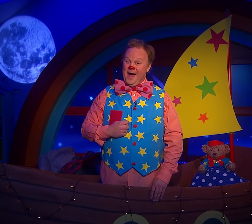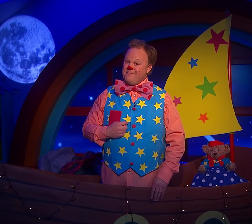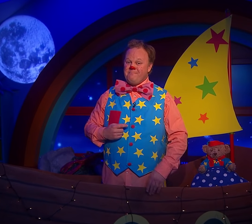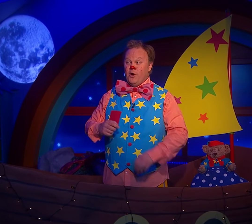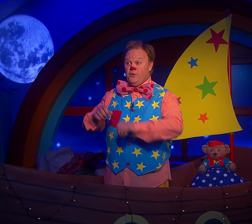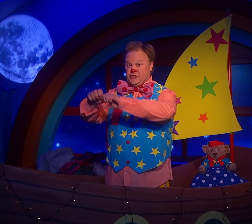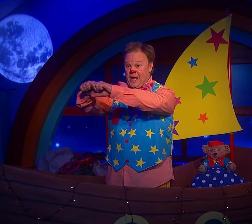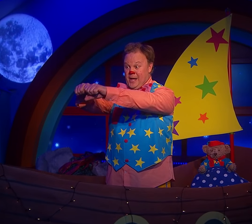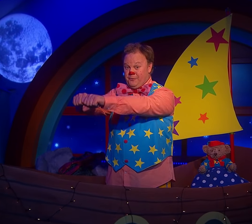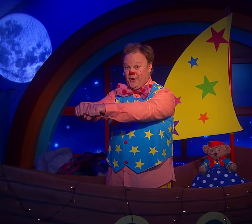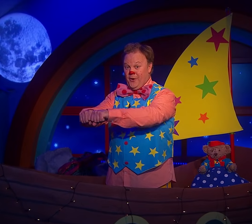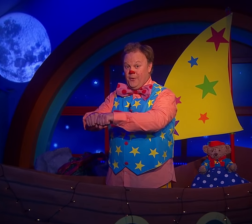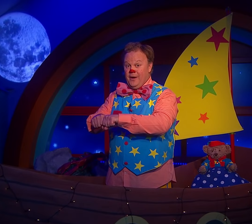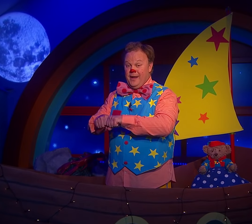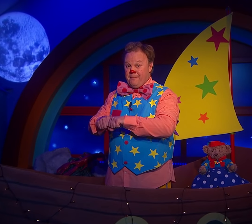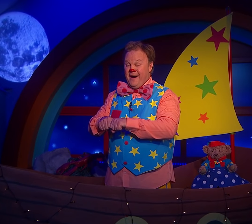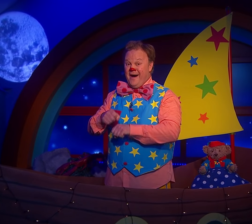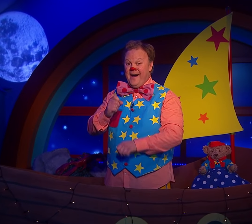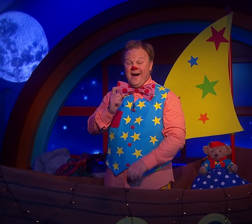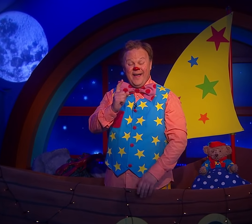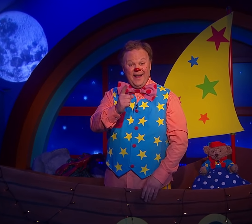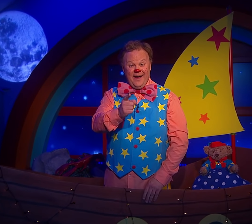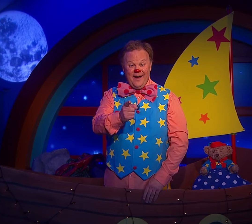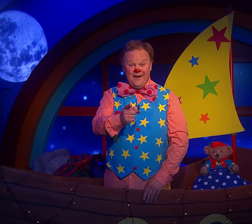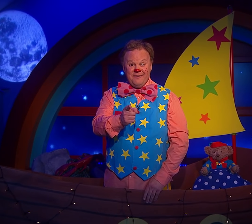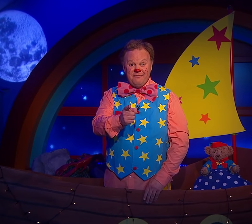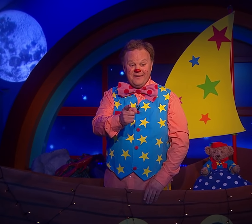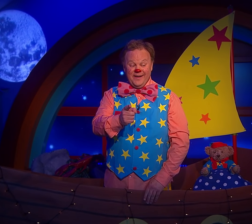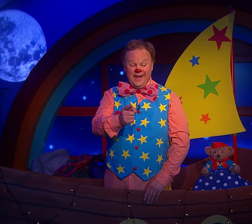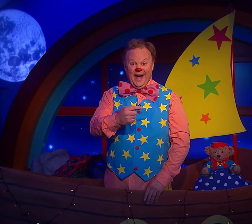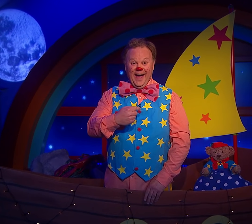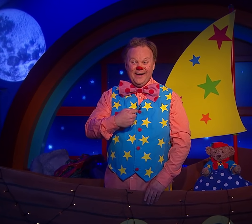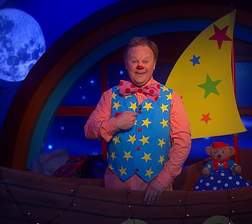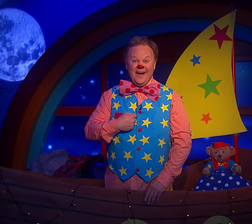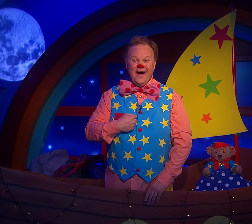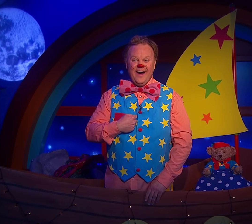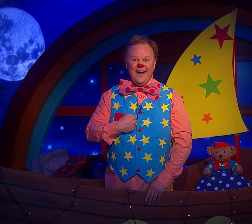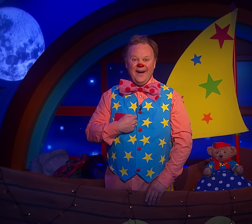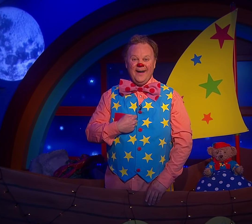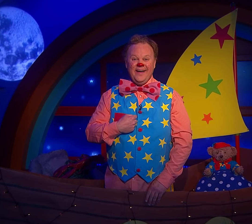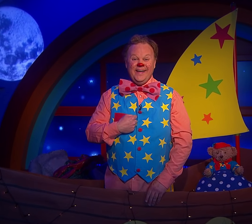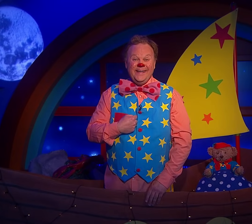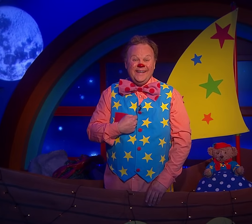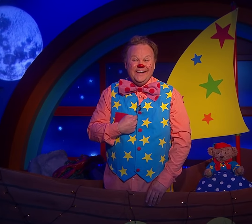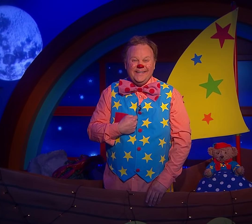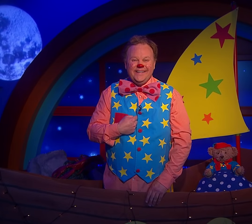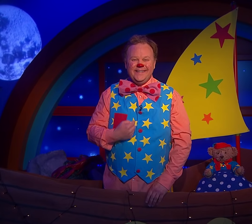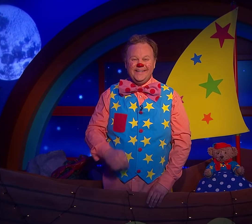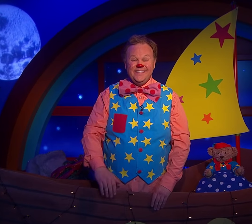and both shall row, my love and I.